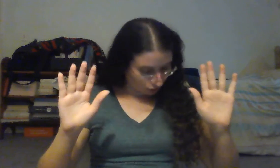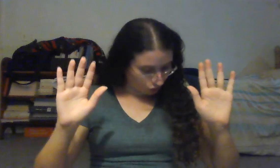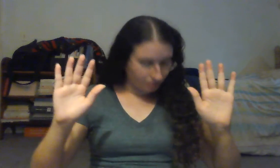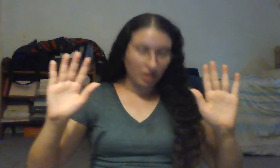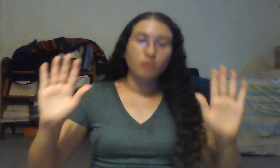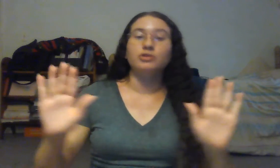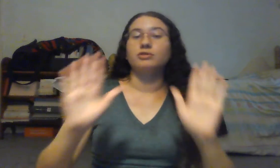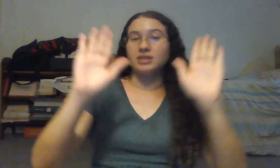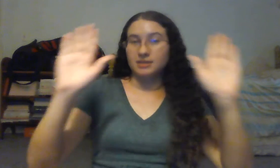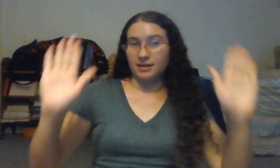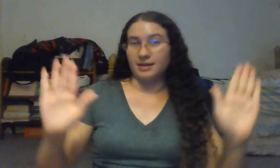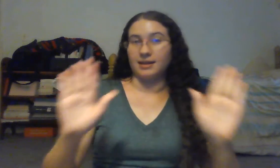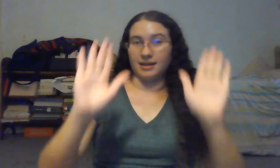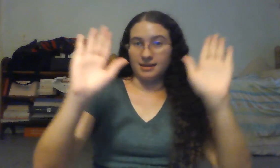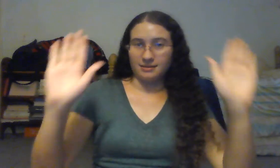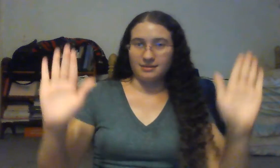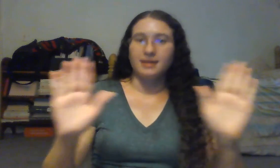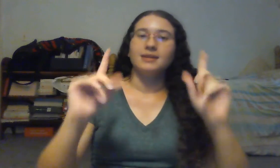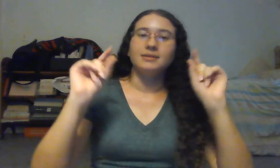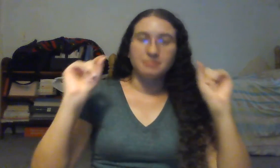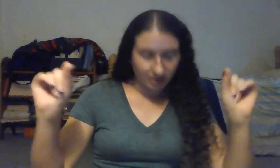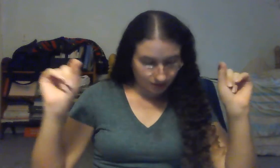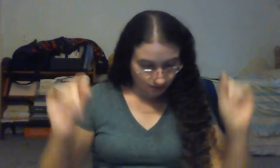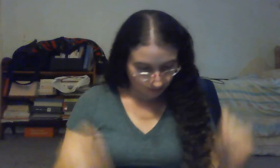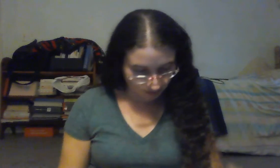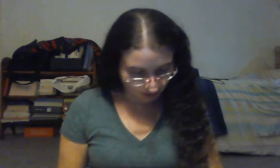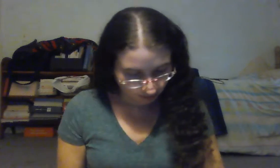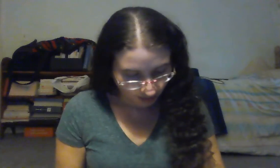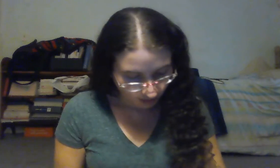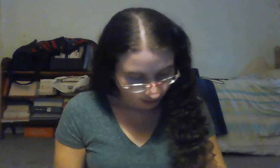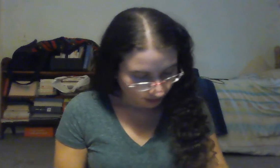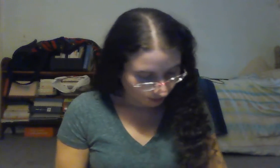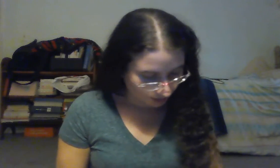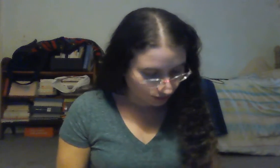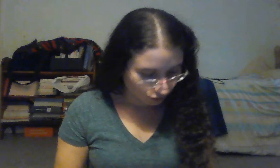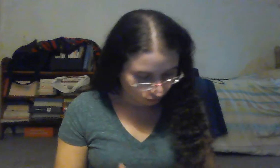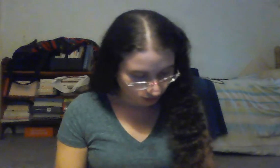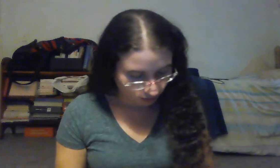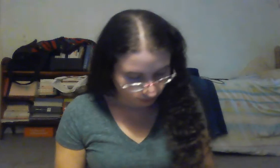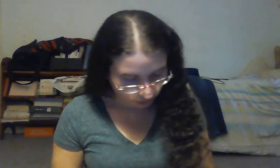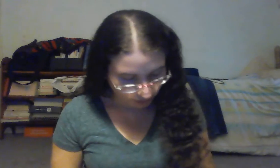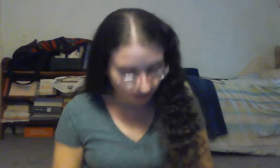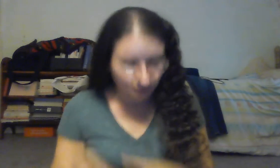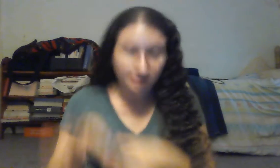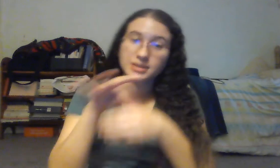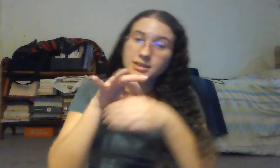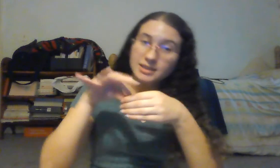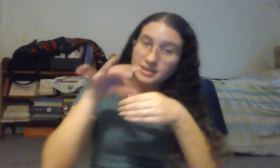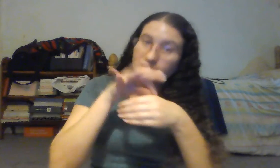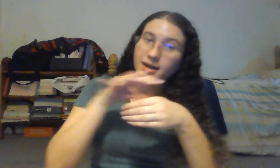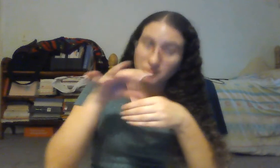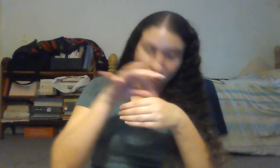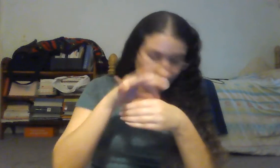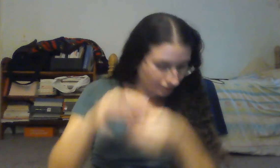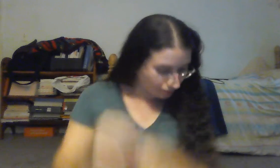you may also see Sunday like this. It means the same thing. Right? Sweet, already showed that. T, I was right.